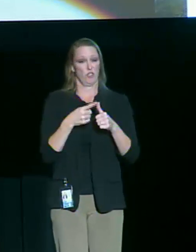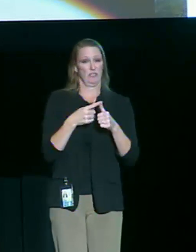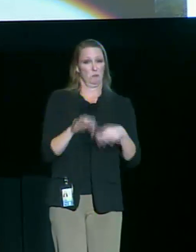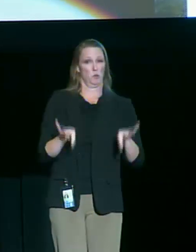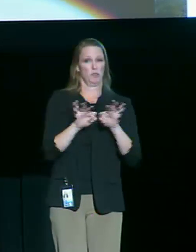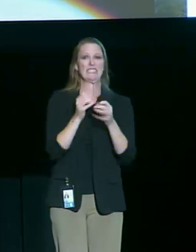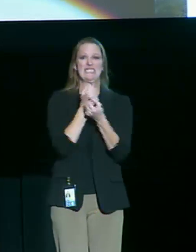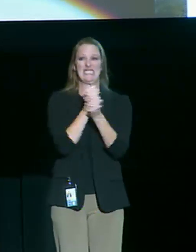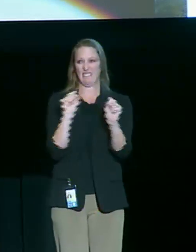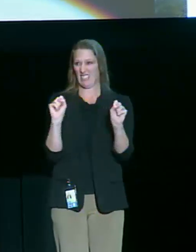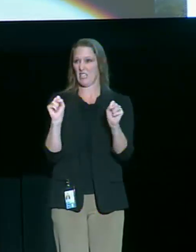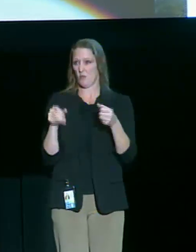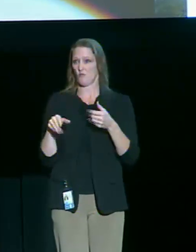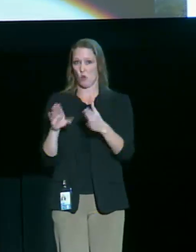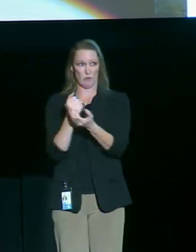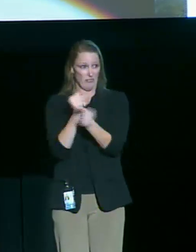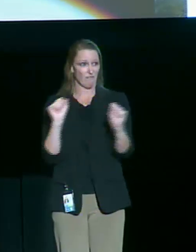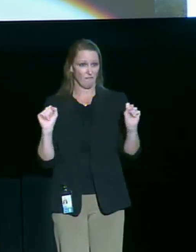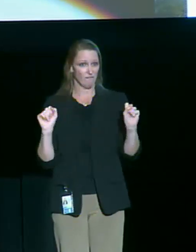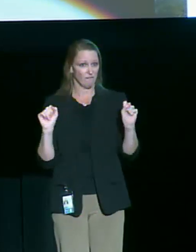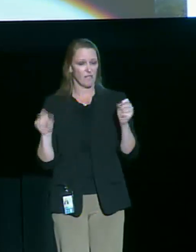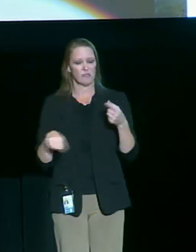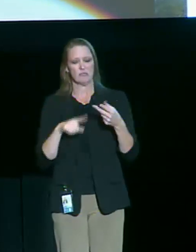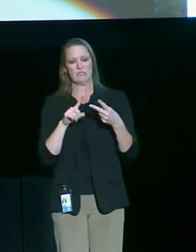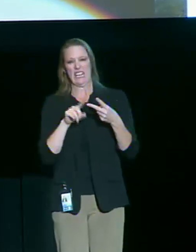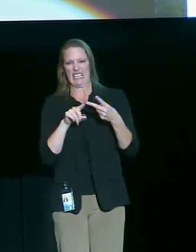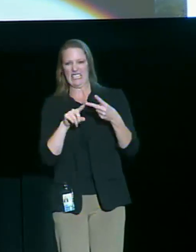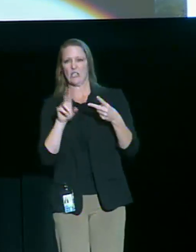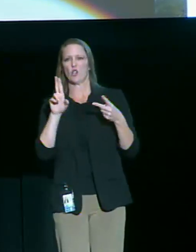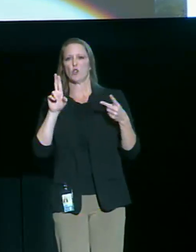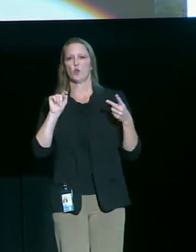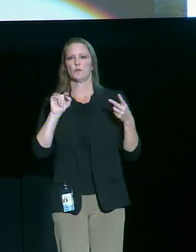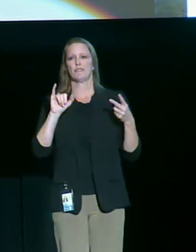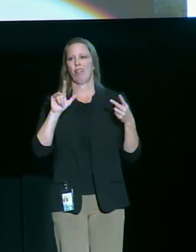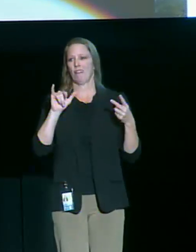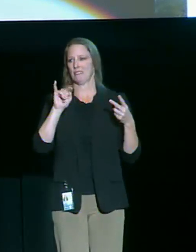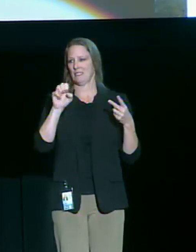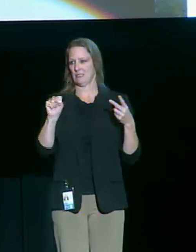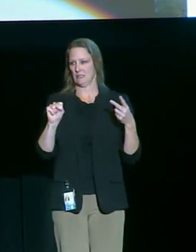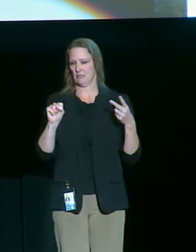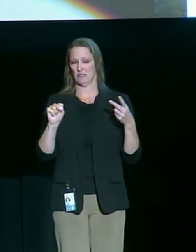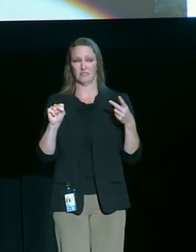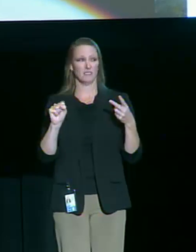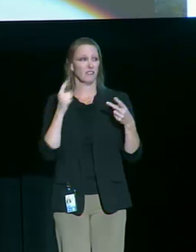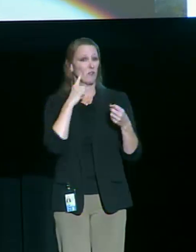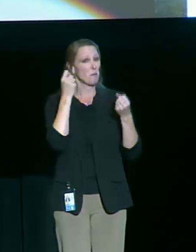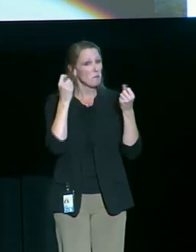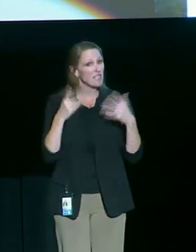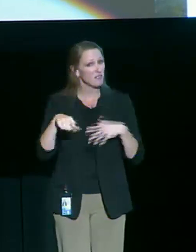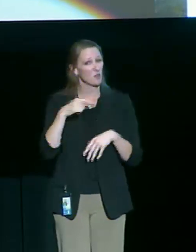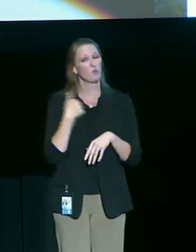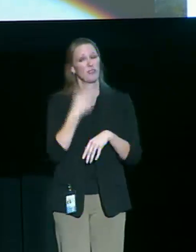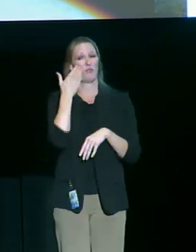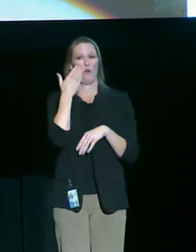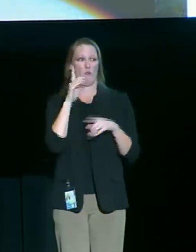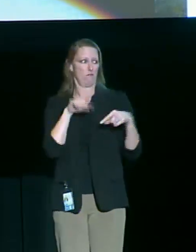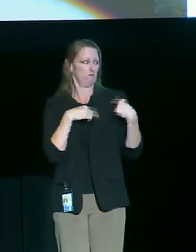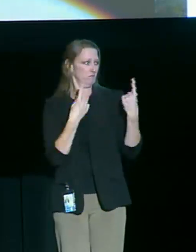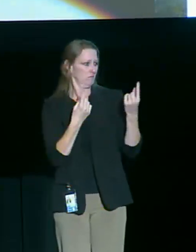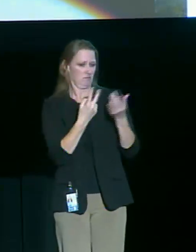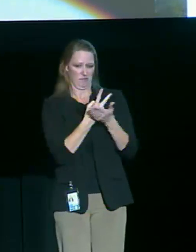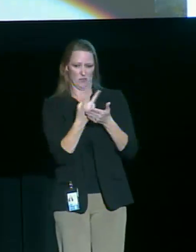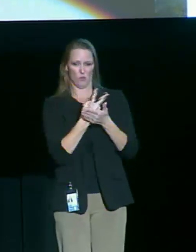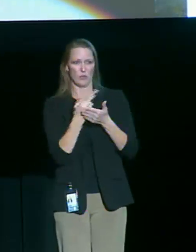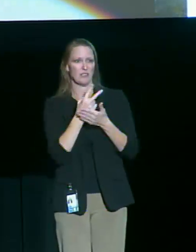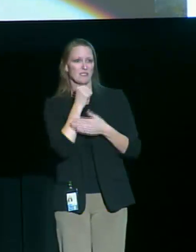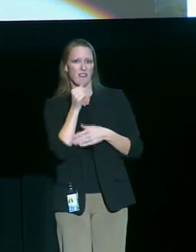conditions, and next is utilities. And for many of you, we know it's been almost 2 weeks since you've been able to go home, and